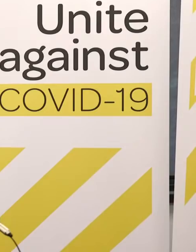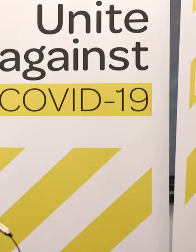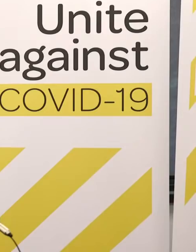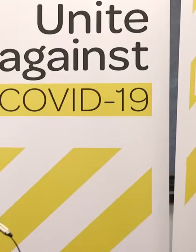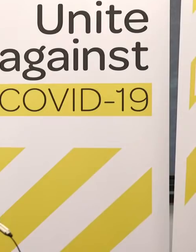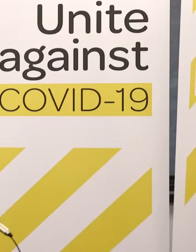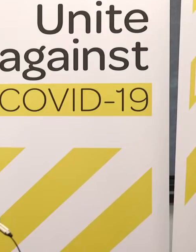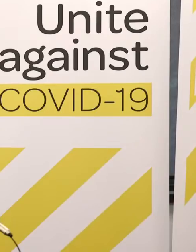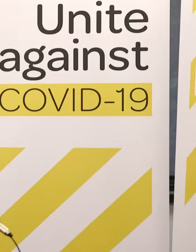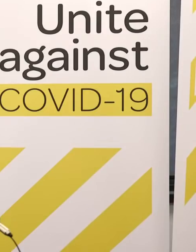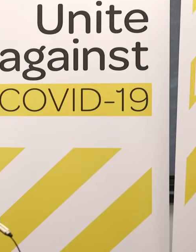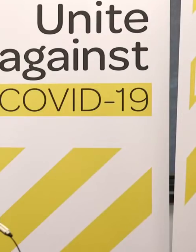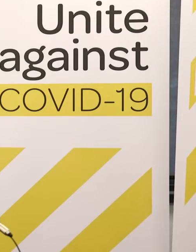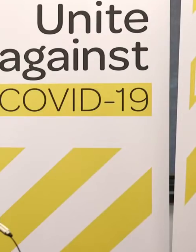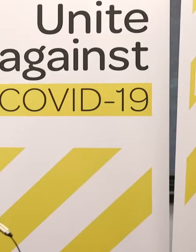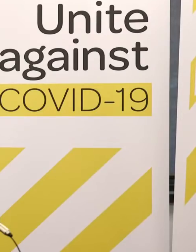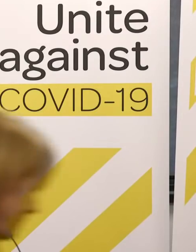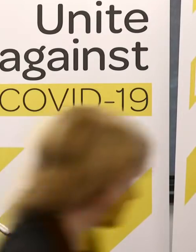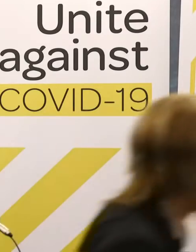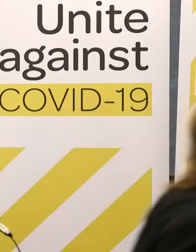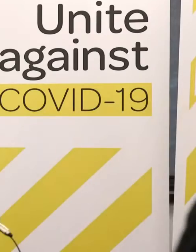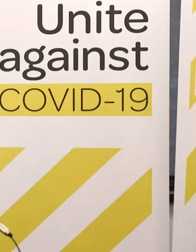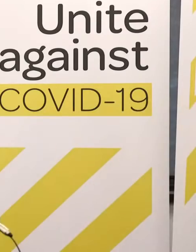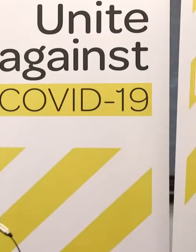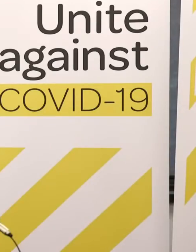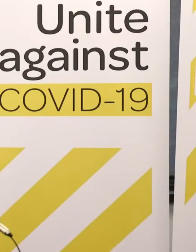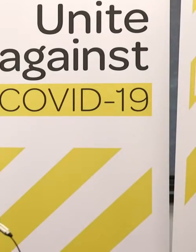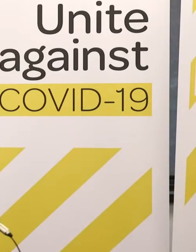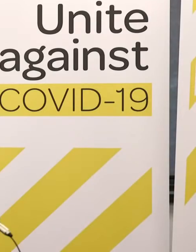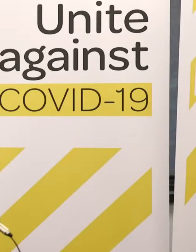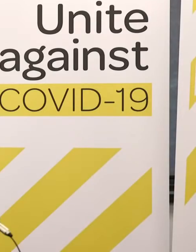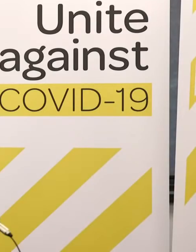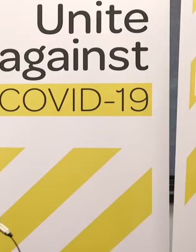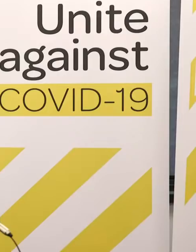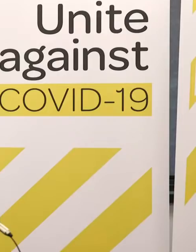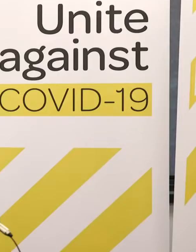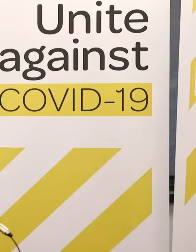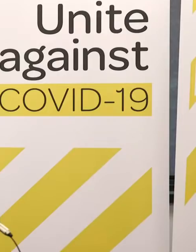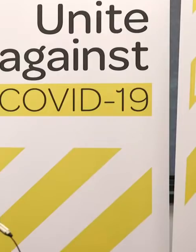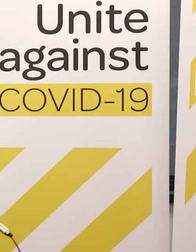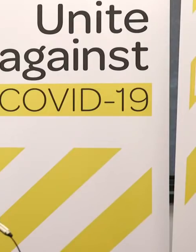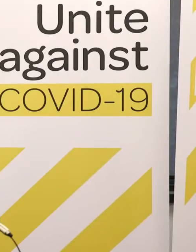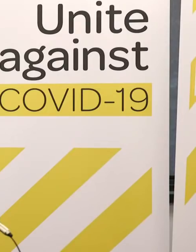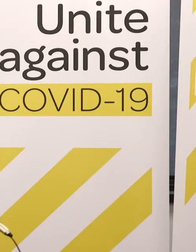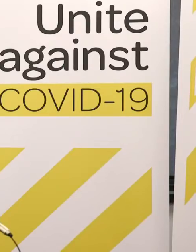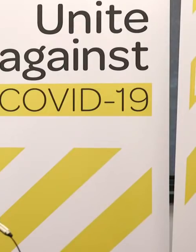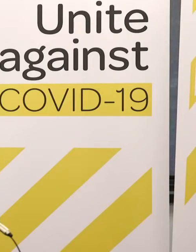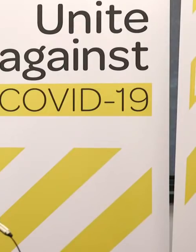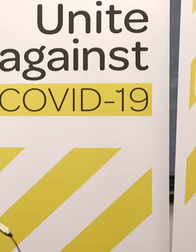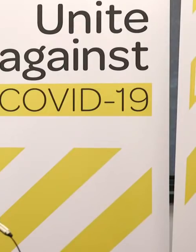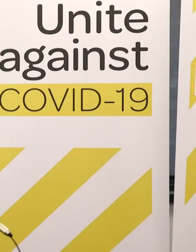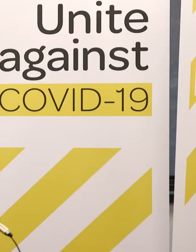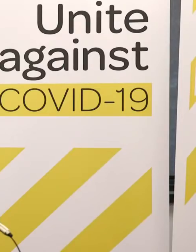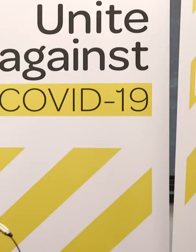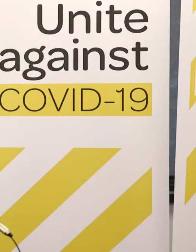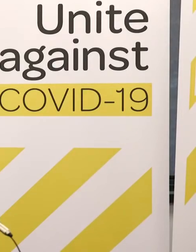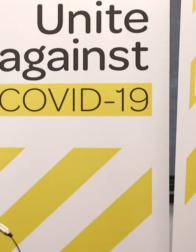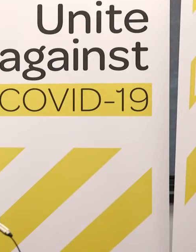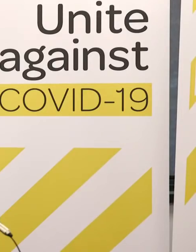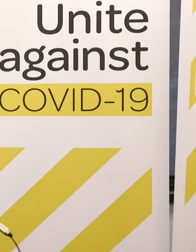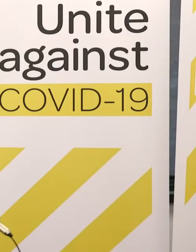place and turnout was low. And finally, Russia is denying that a leak of nuclear material detected